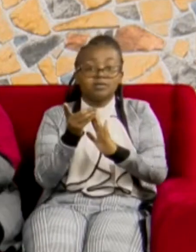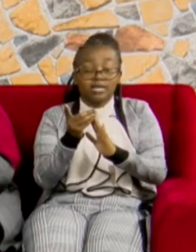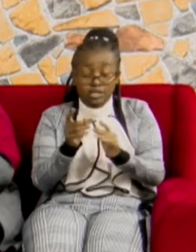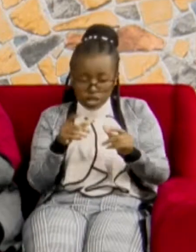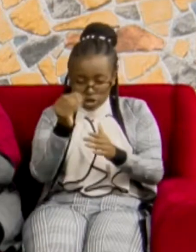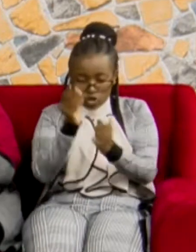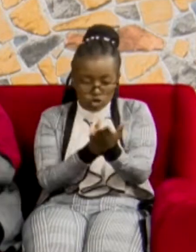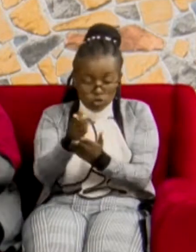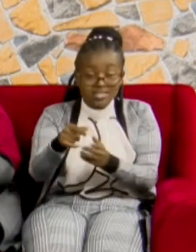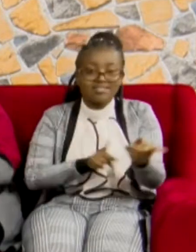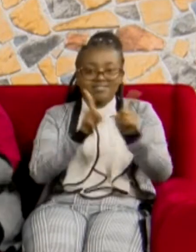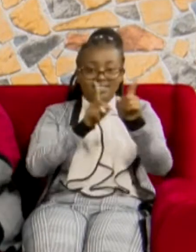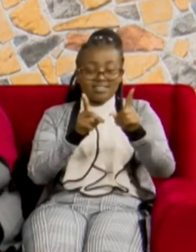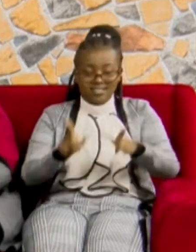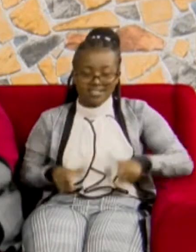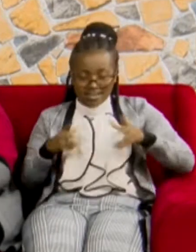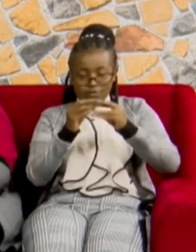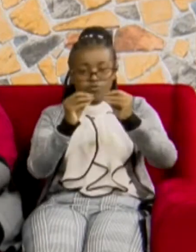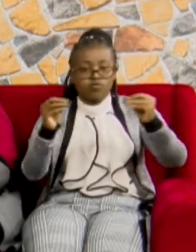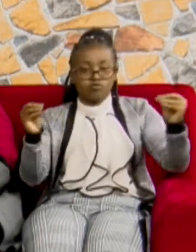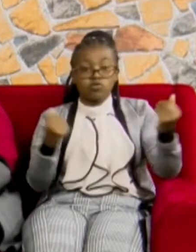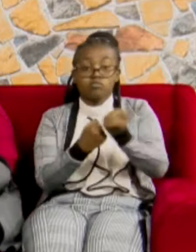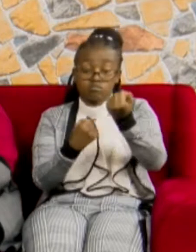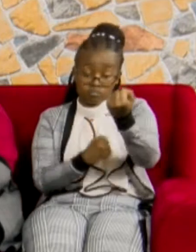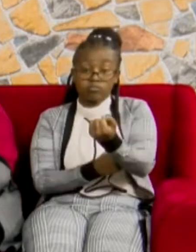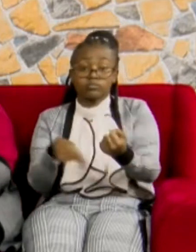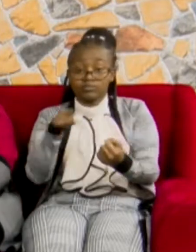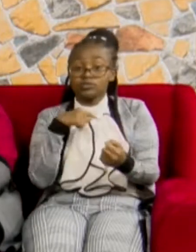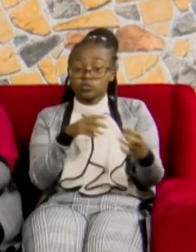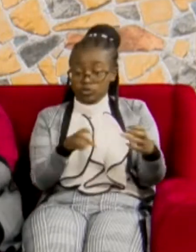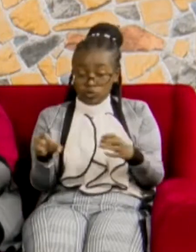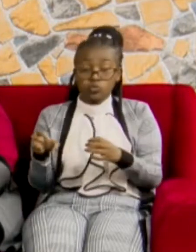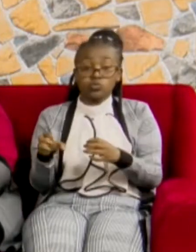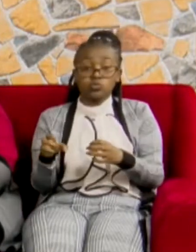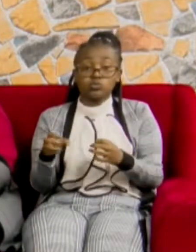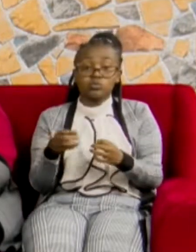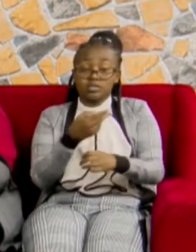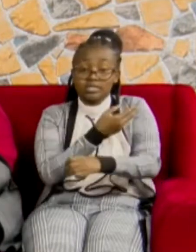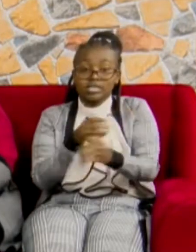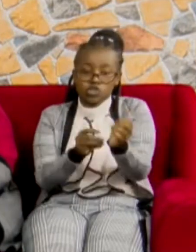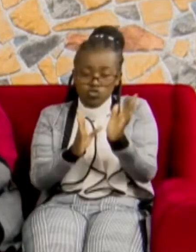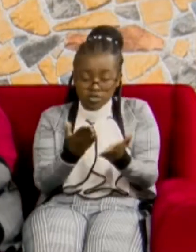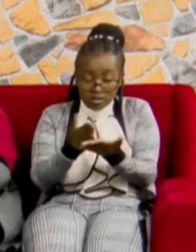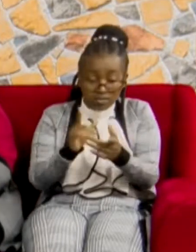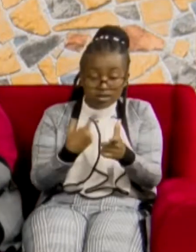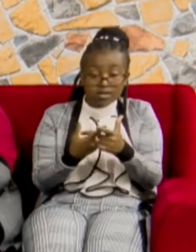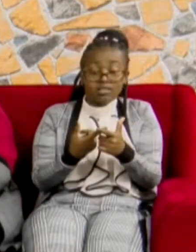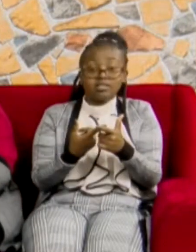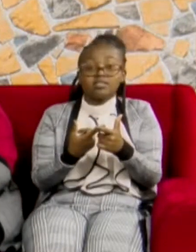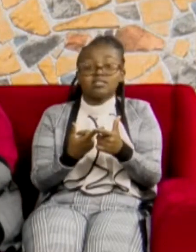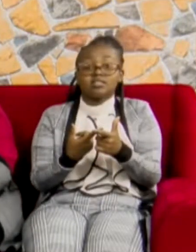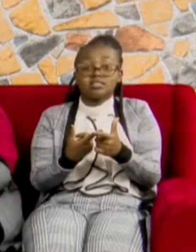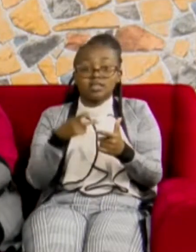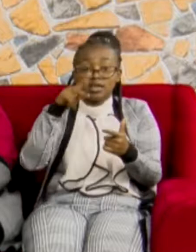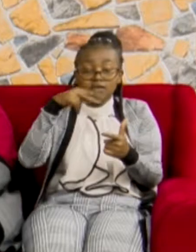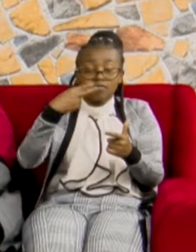go through this journey. So it's a lifelong kind of support. So we do the pediatric, but then the